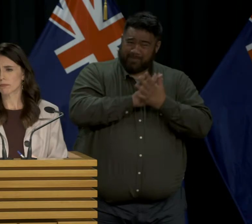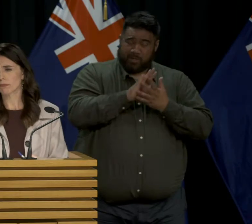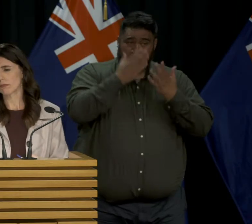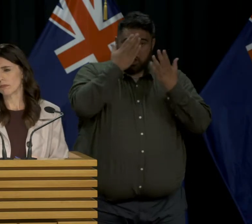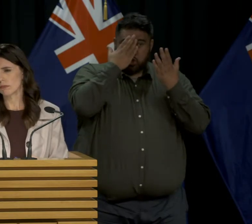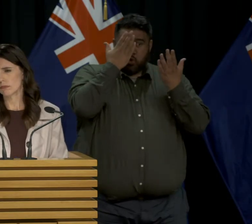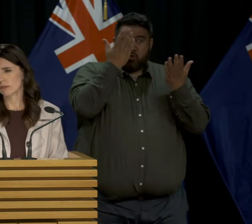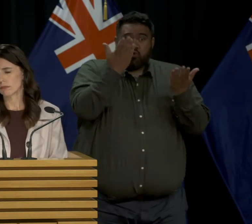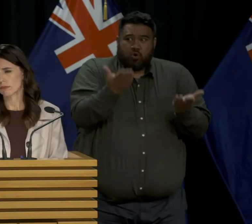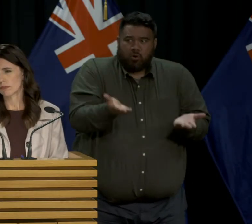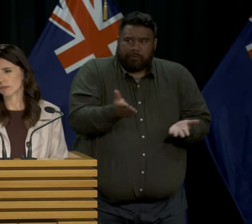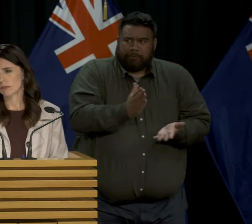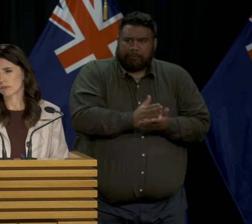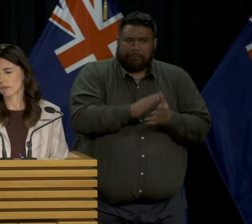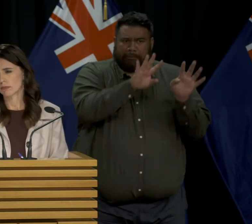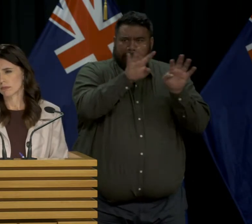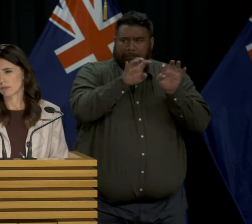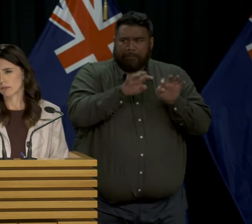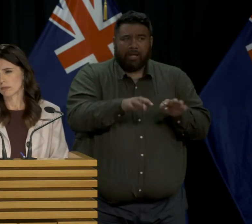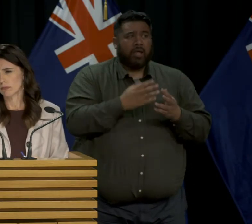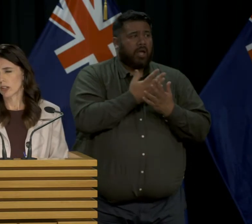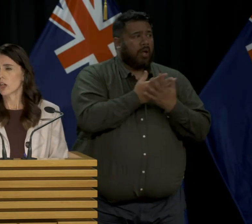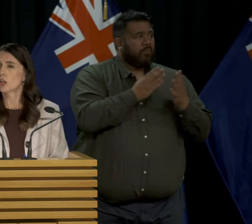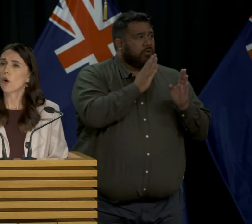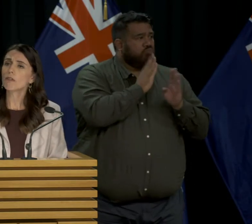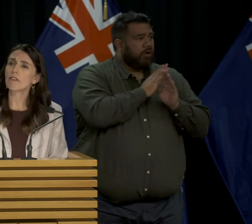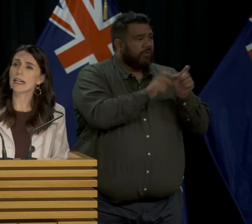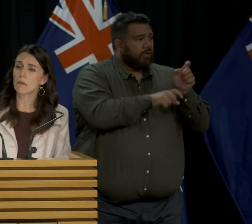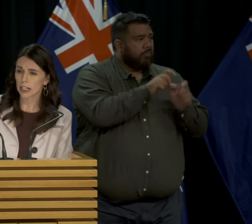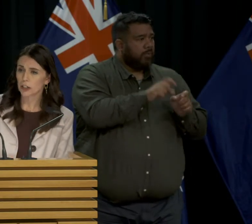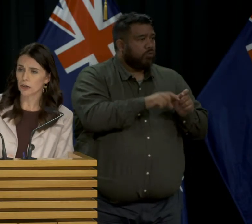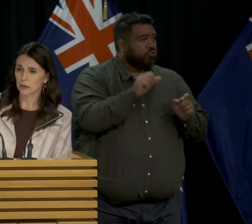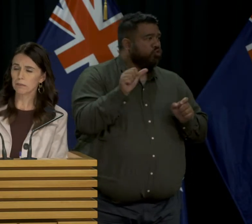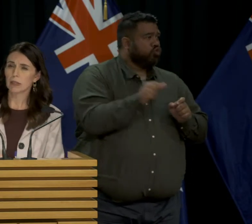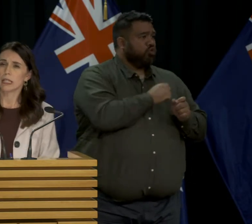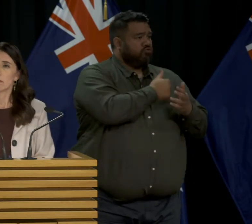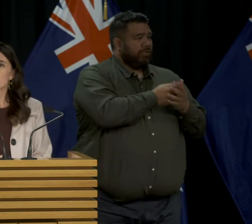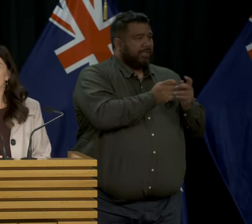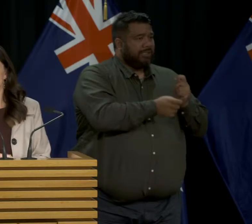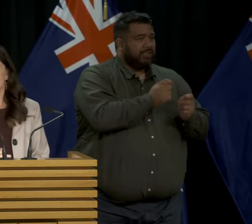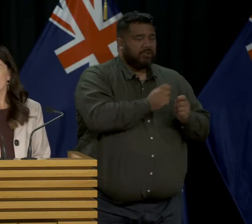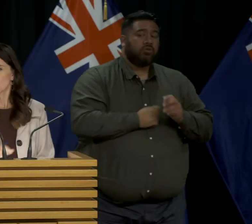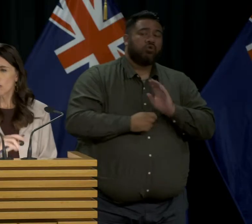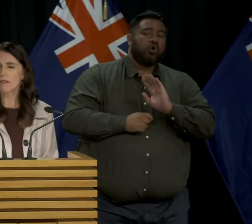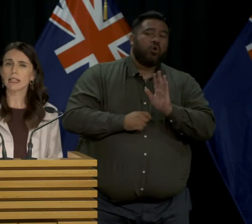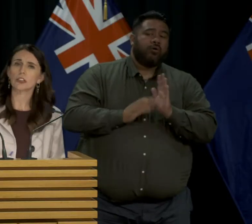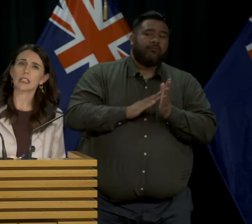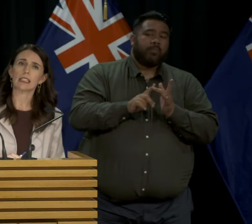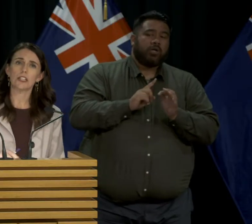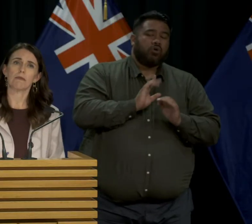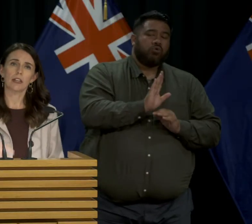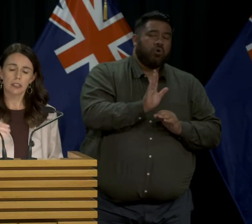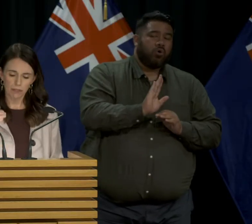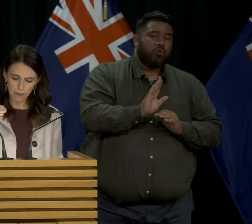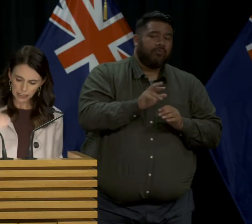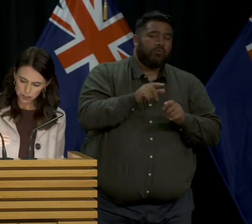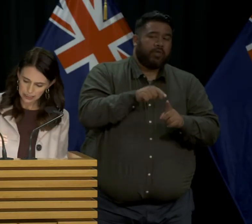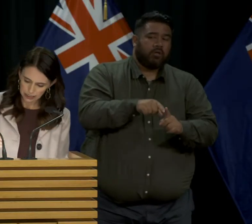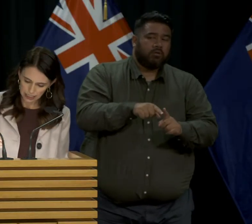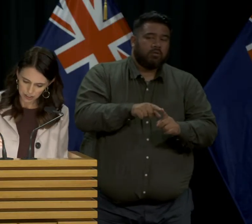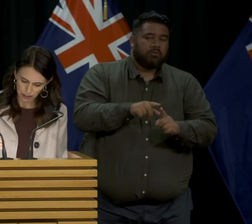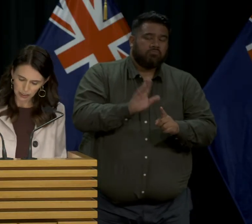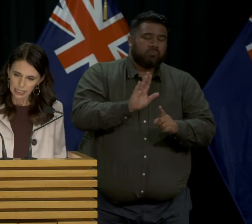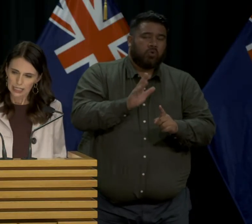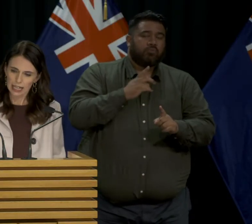to how many private employees need to be regularly tested? Not for MIQ, Because, not for managed isolation, because for